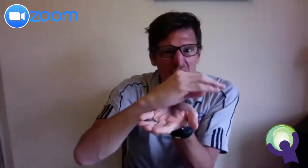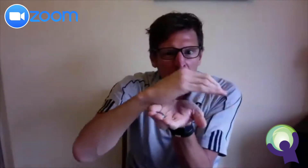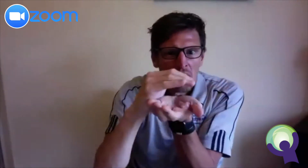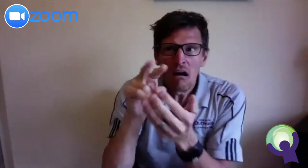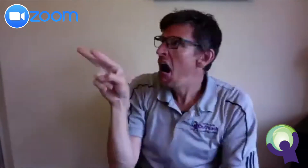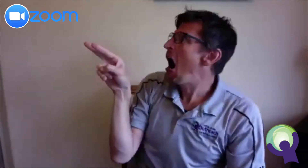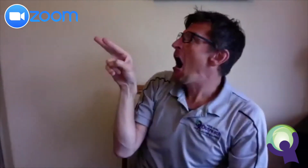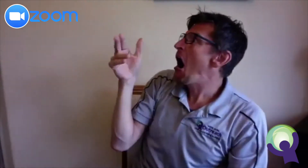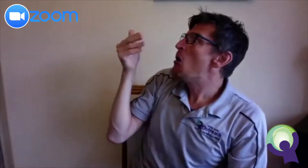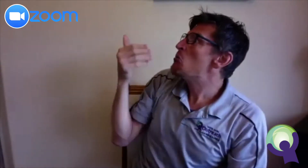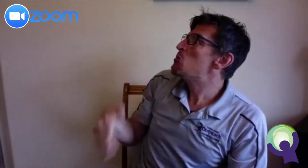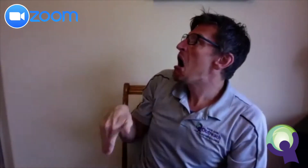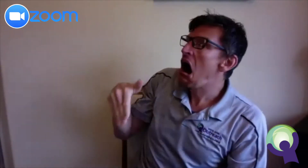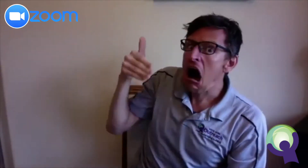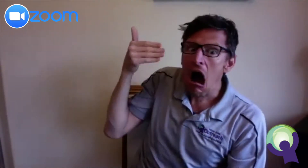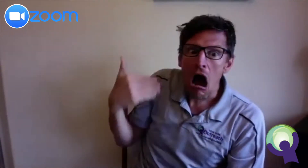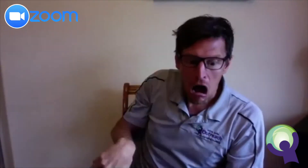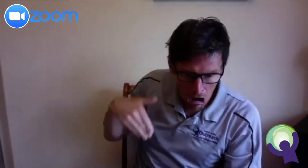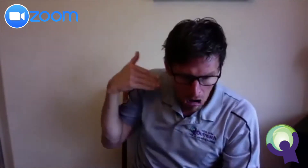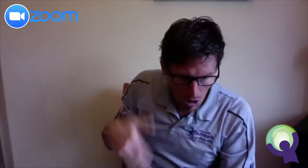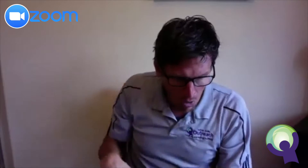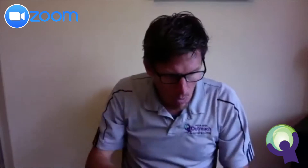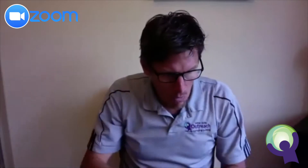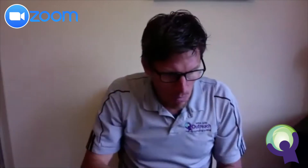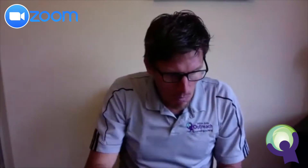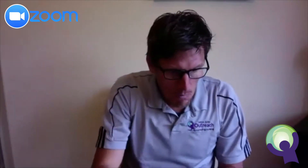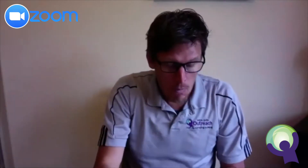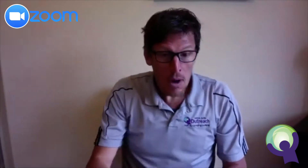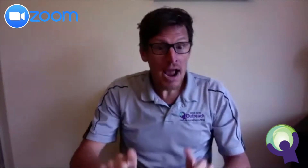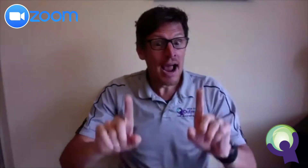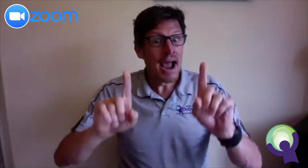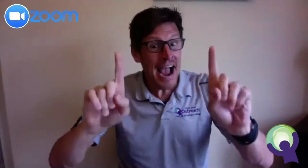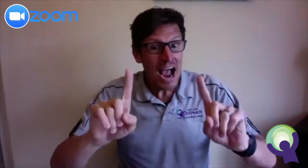We're shrinking, said Marv.